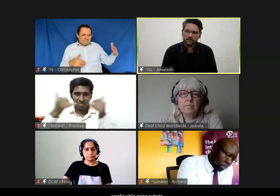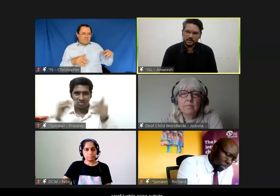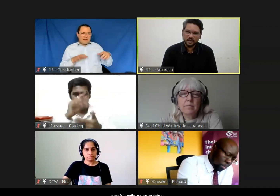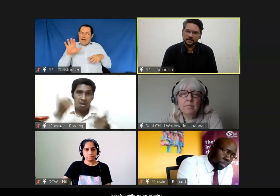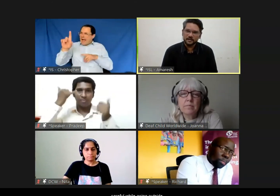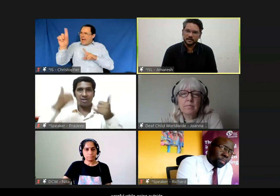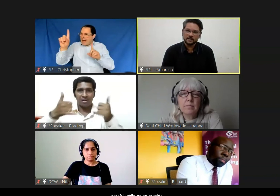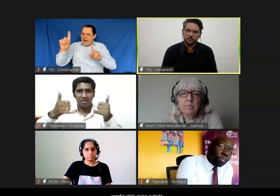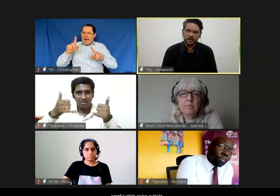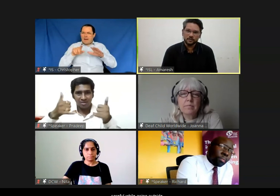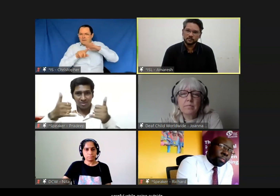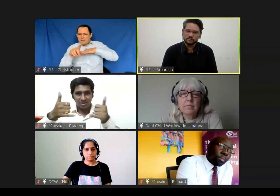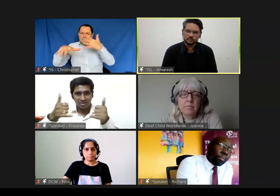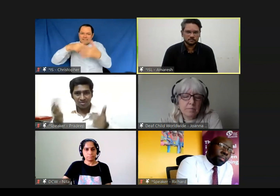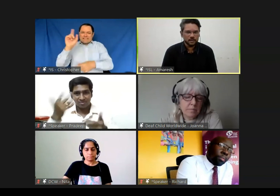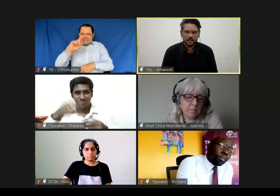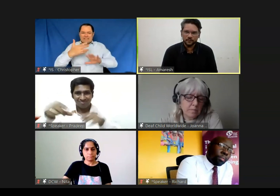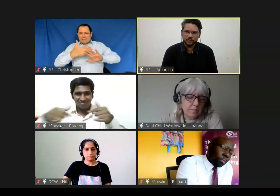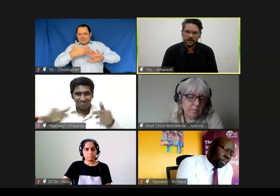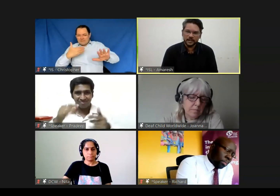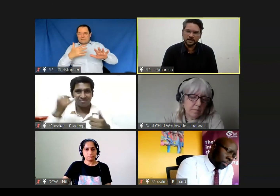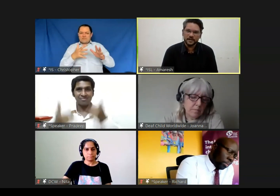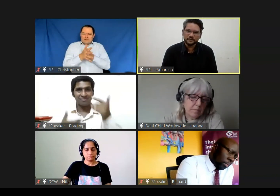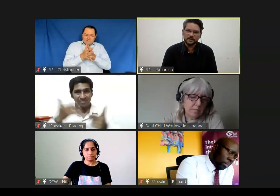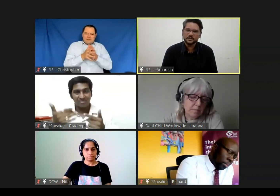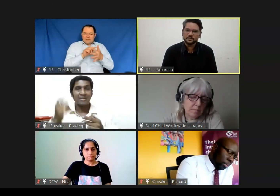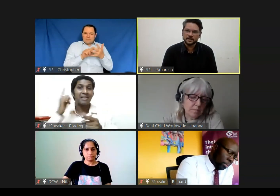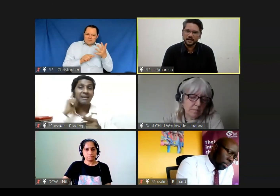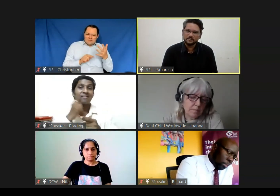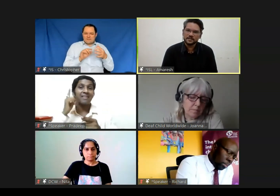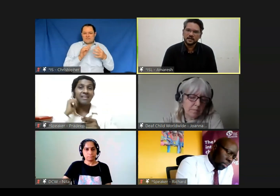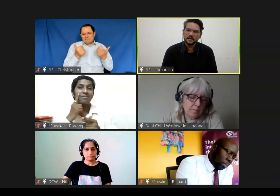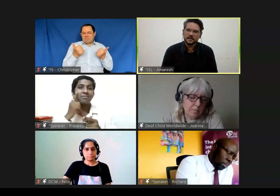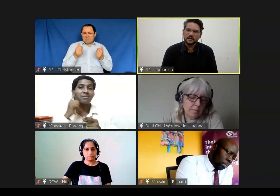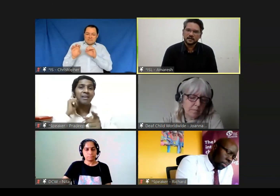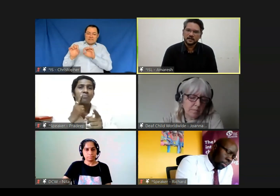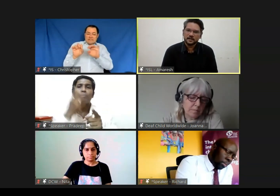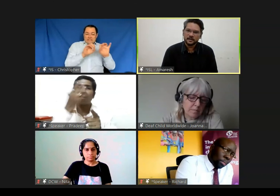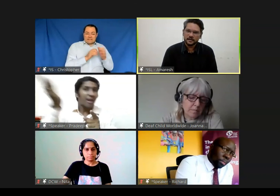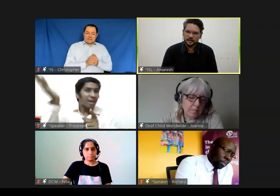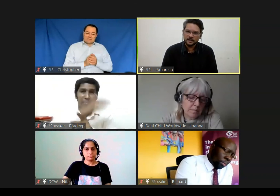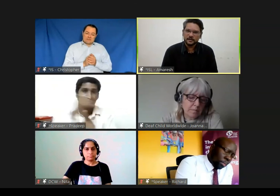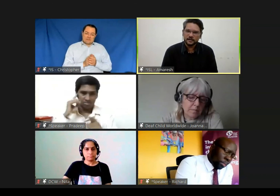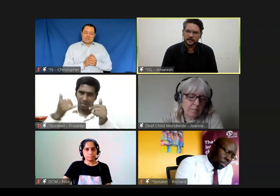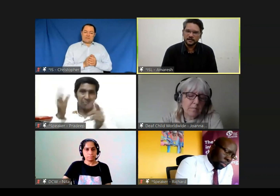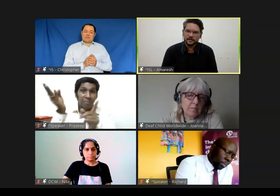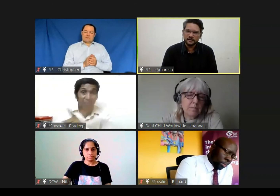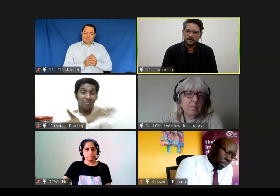going outside and while we are involved in any kind of activities or games.